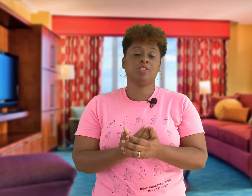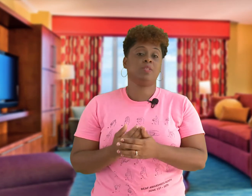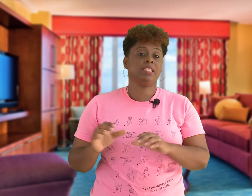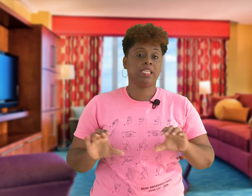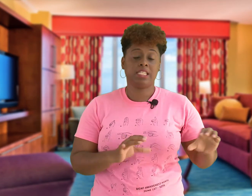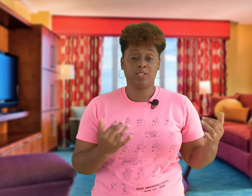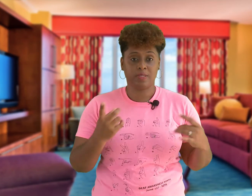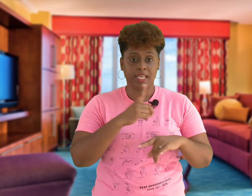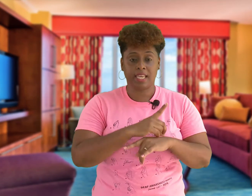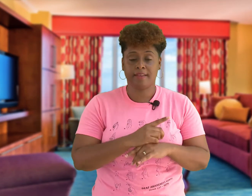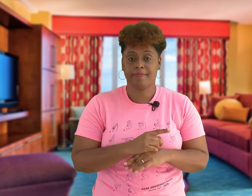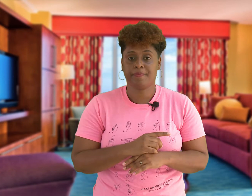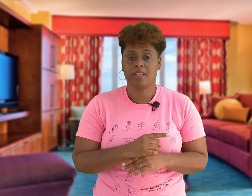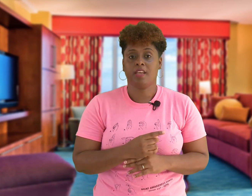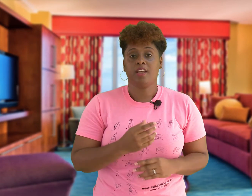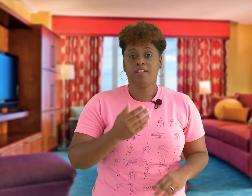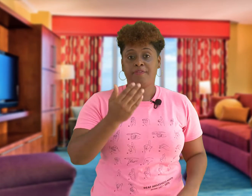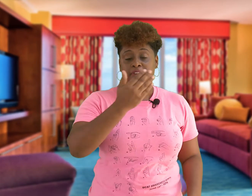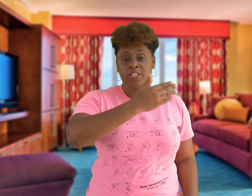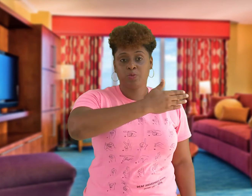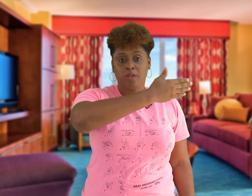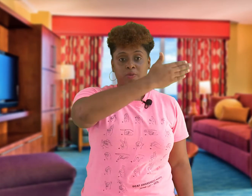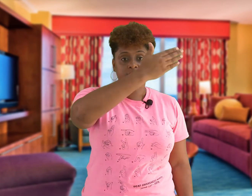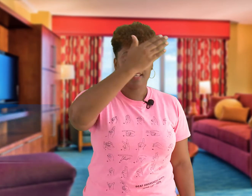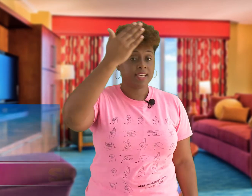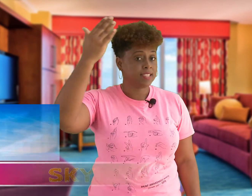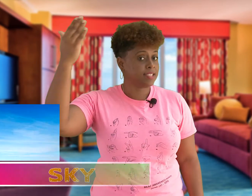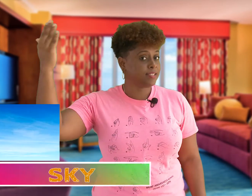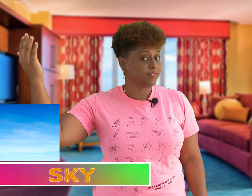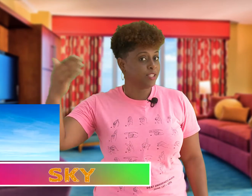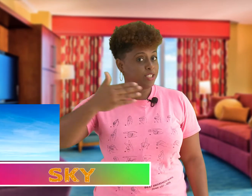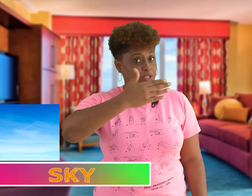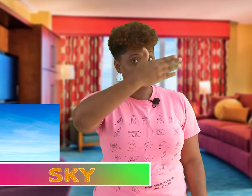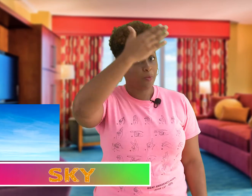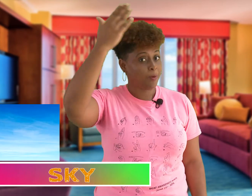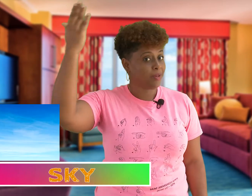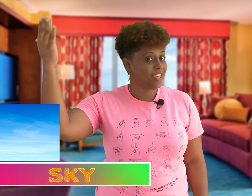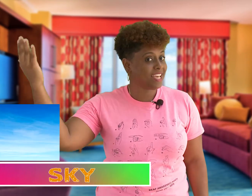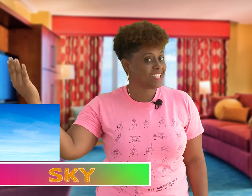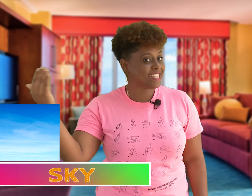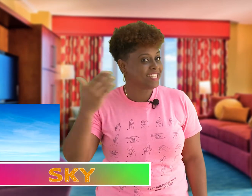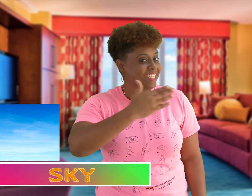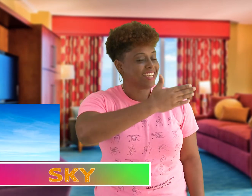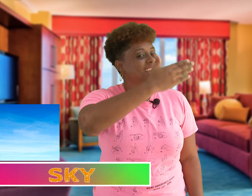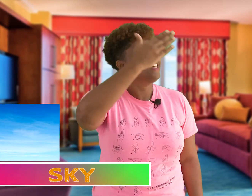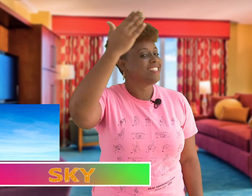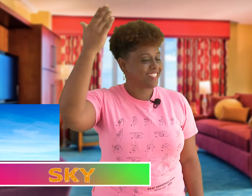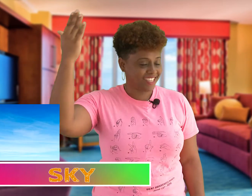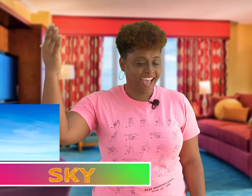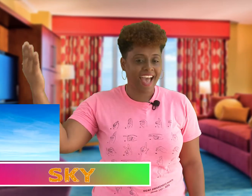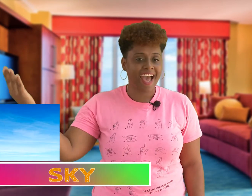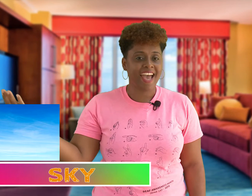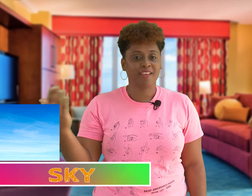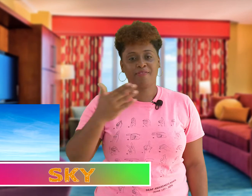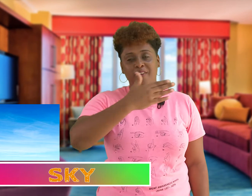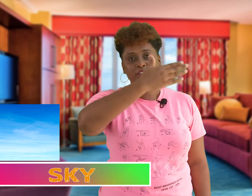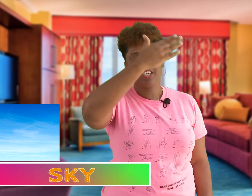that we did today. The first one was this. Do you remember this? Sky. Very